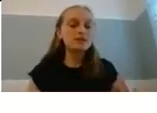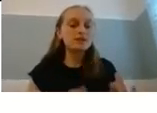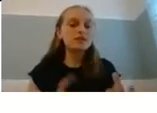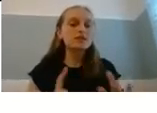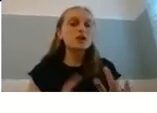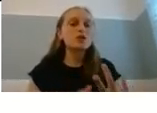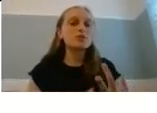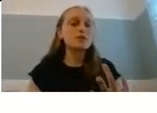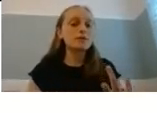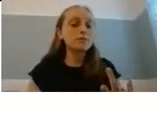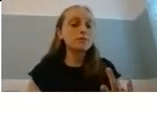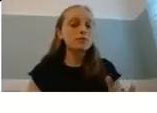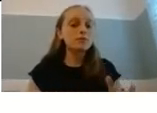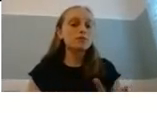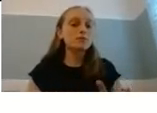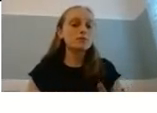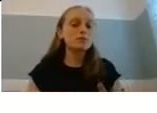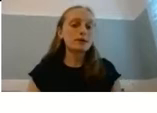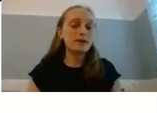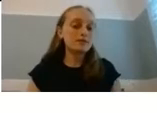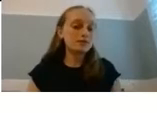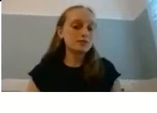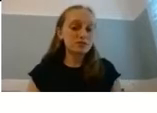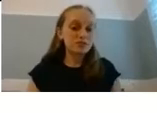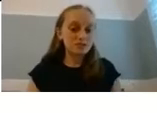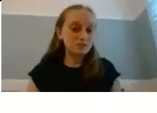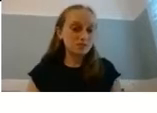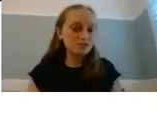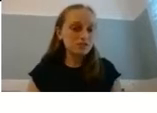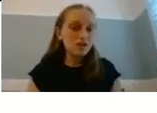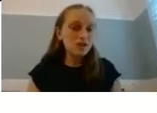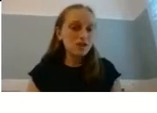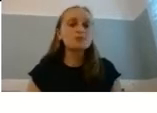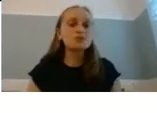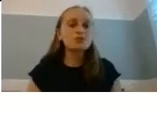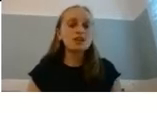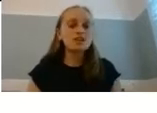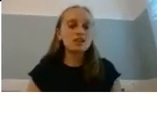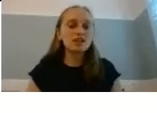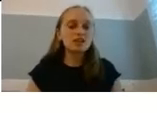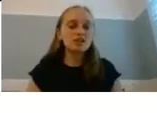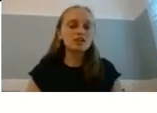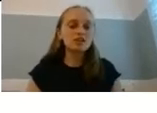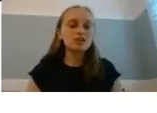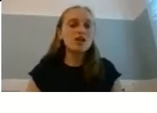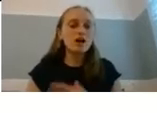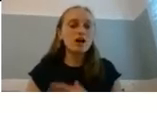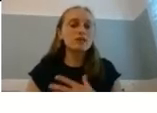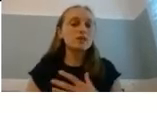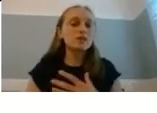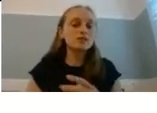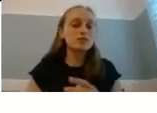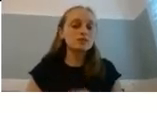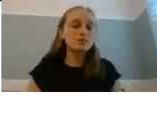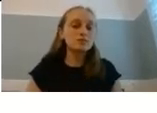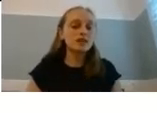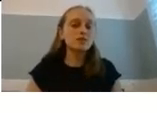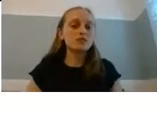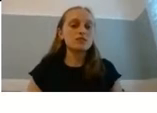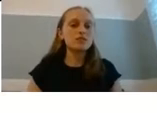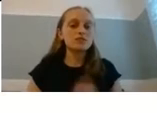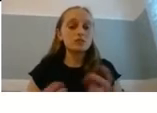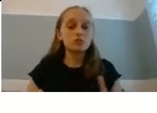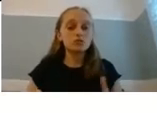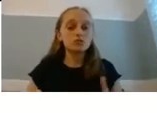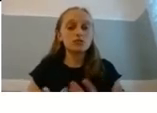disabilities, who may be mute, or who may have difficulties with speech. So this is an approach to education to help these students communicate